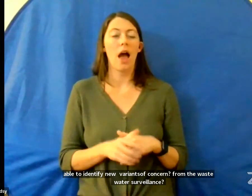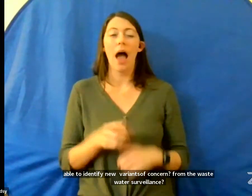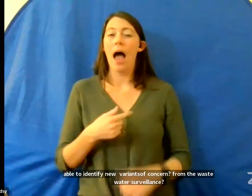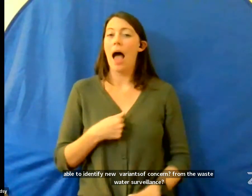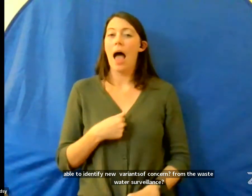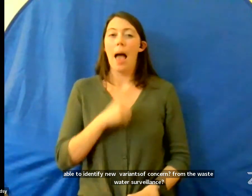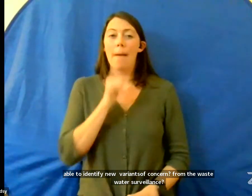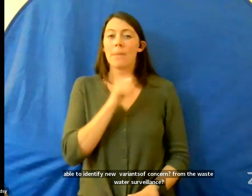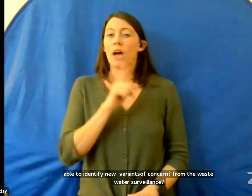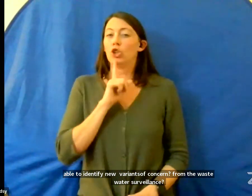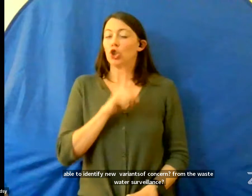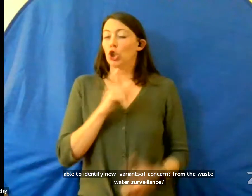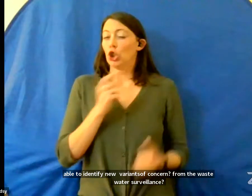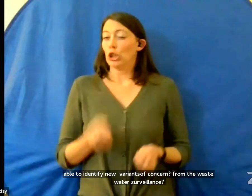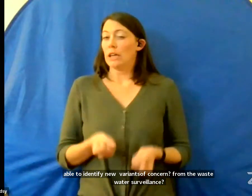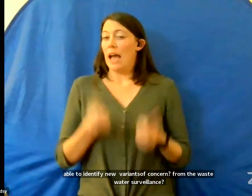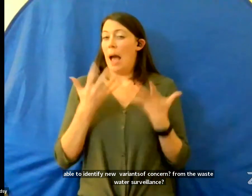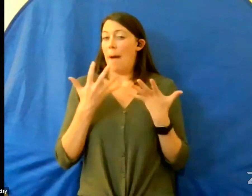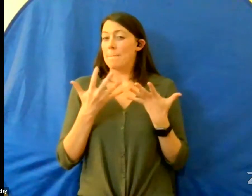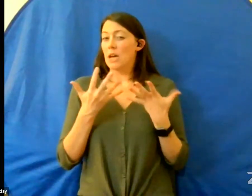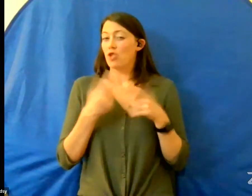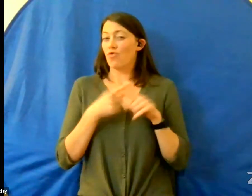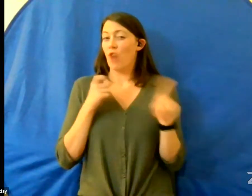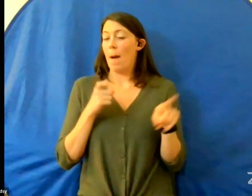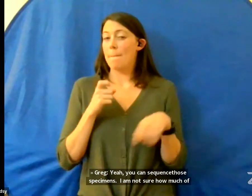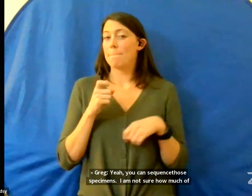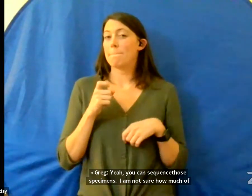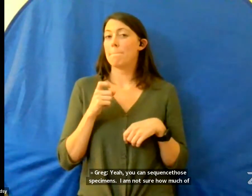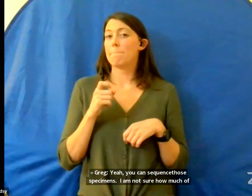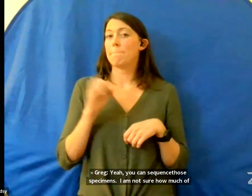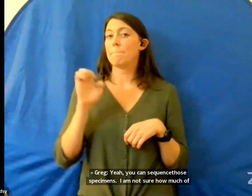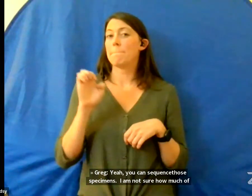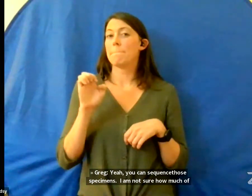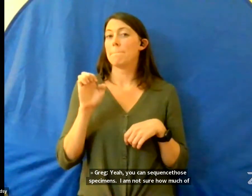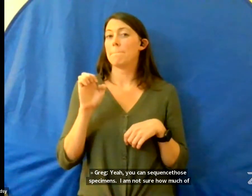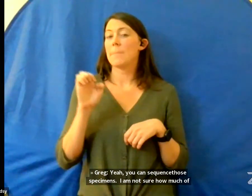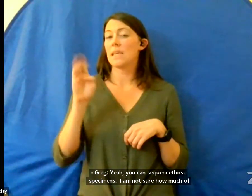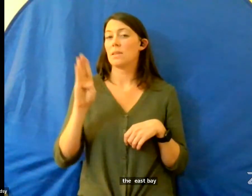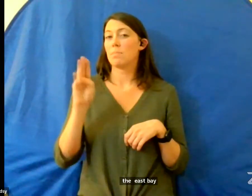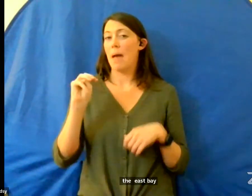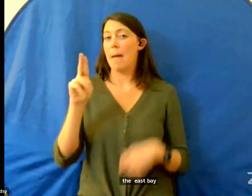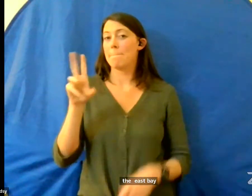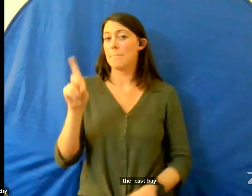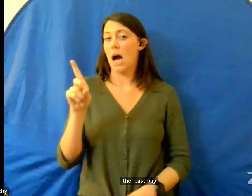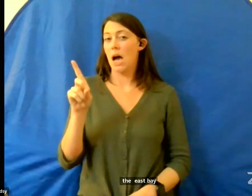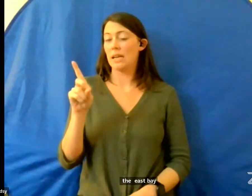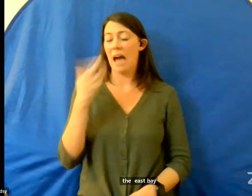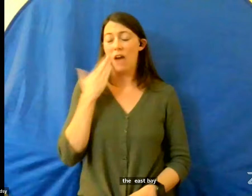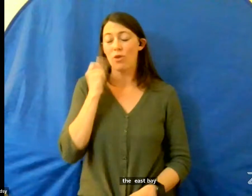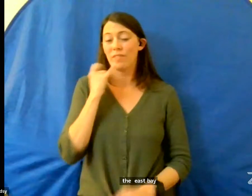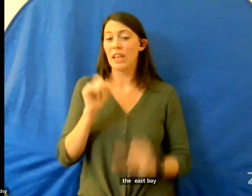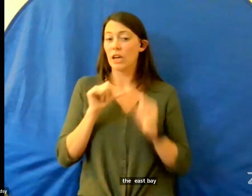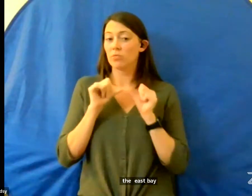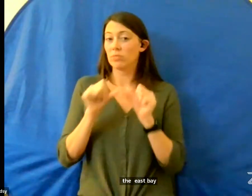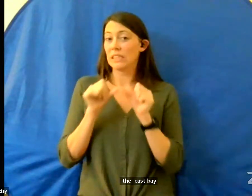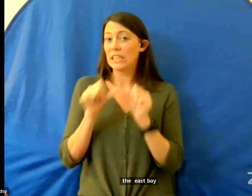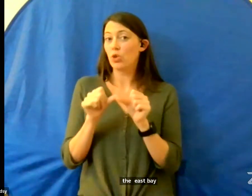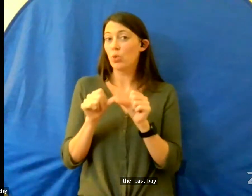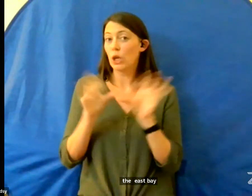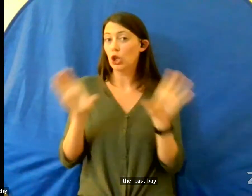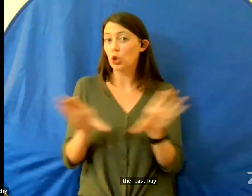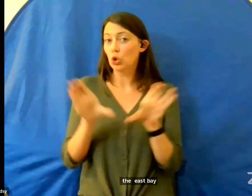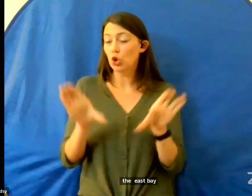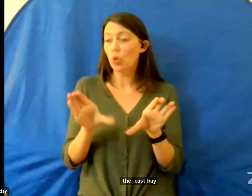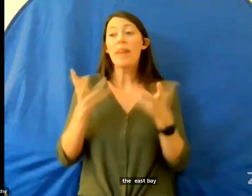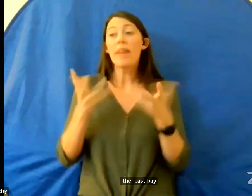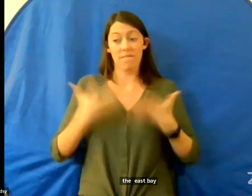East Bay mud, if that's being done routinely. I know it has been done. It has been demonstrated that it has been done.